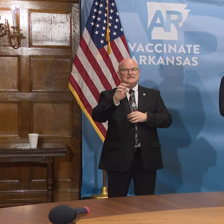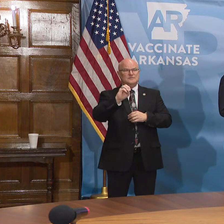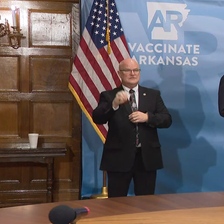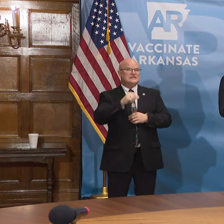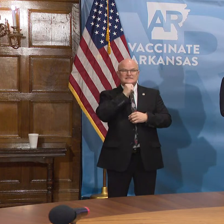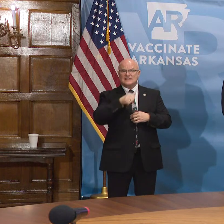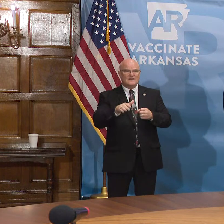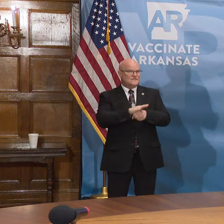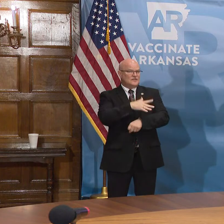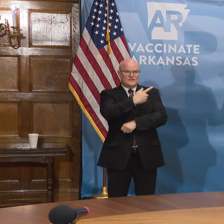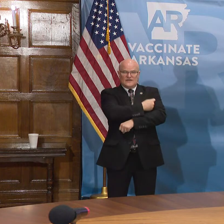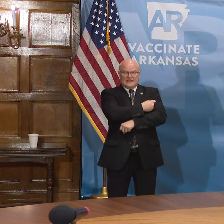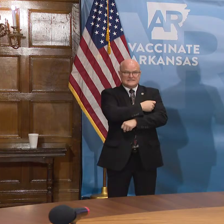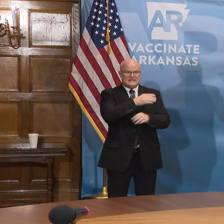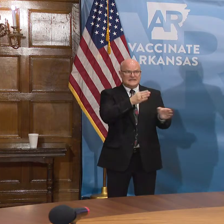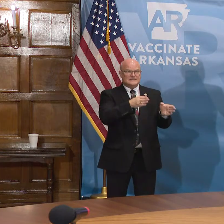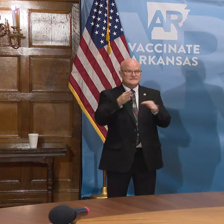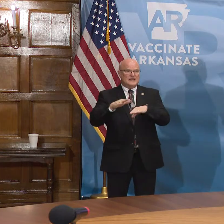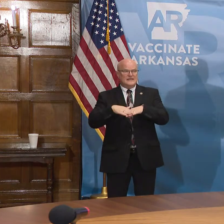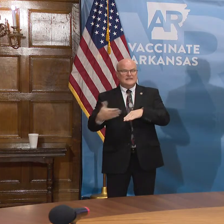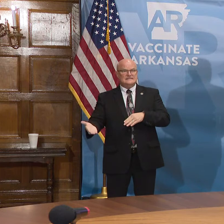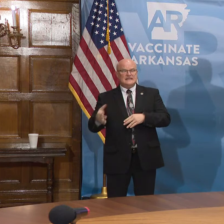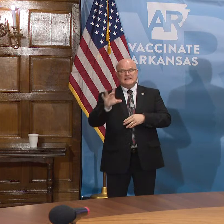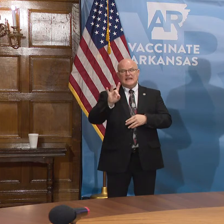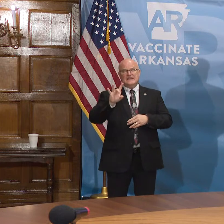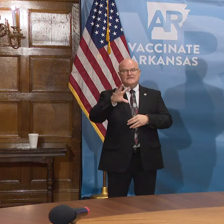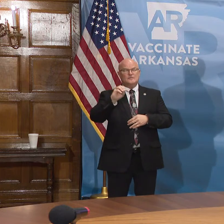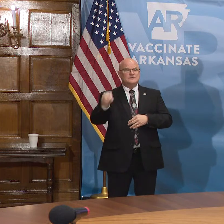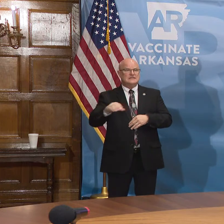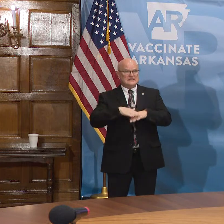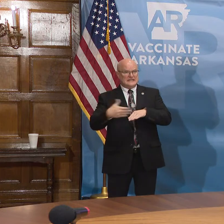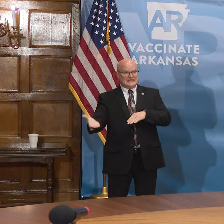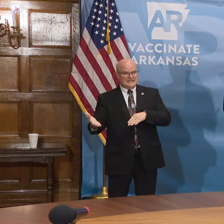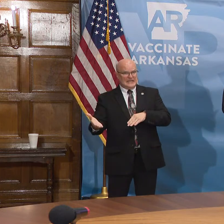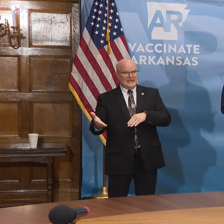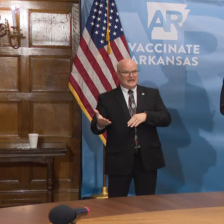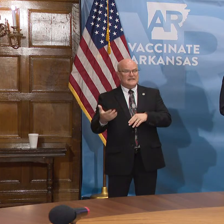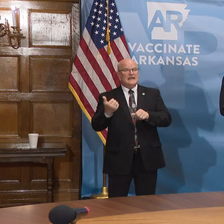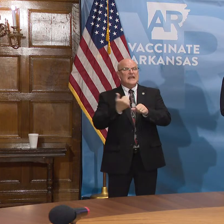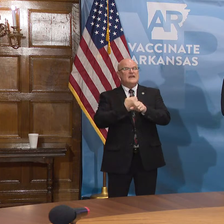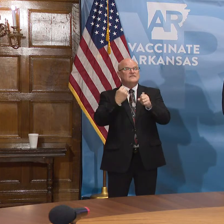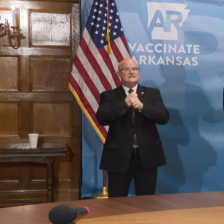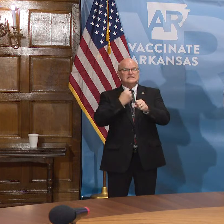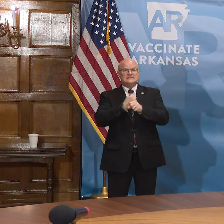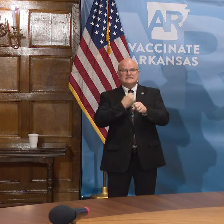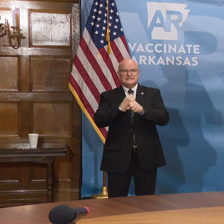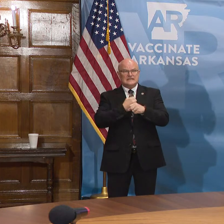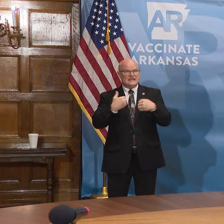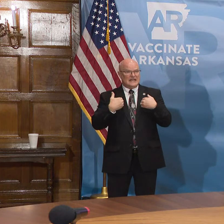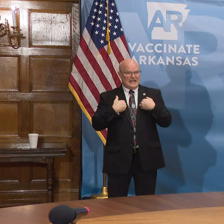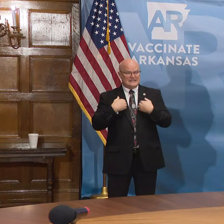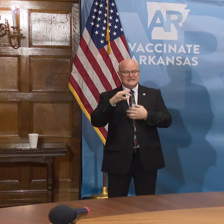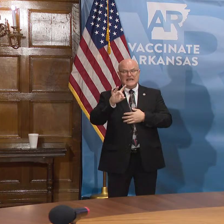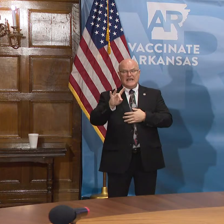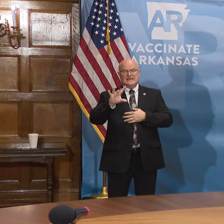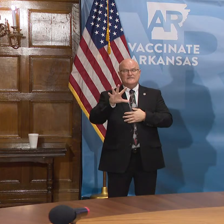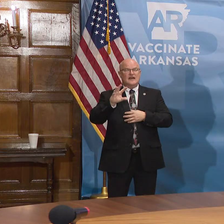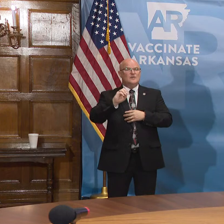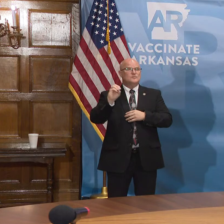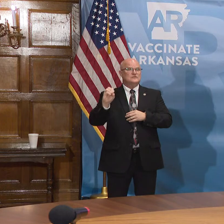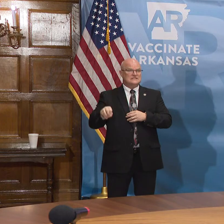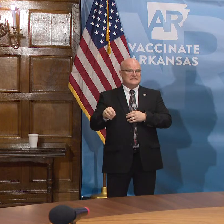87% not fully vaccinated, and the deaths, 85% of our deaths, every statistic that we give,